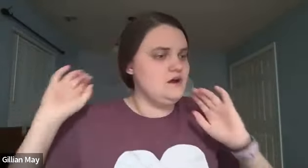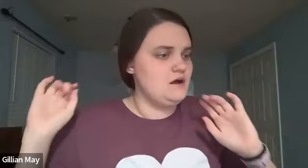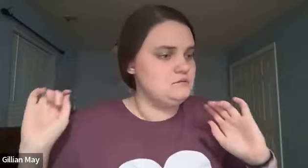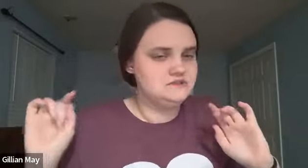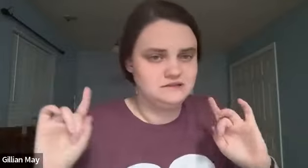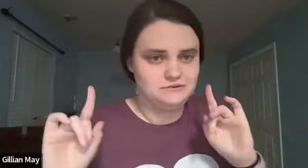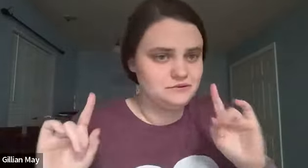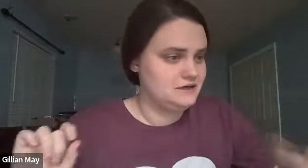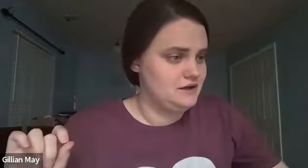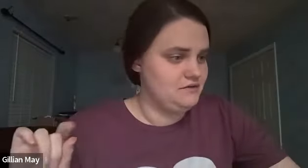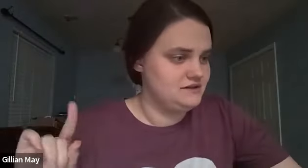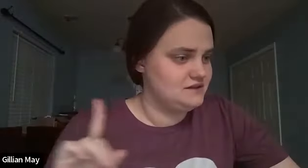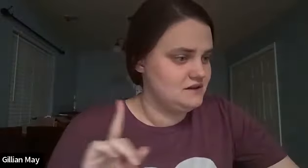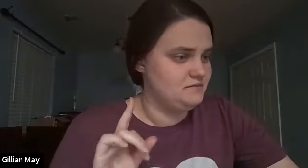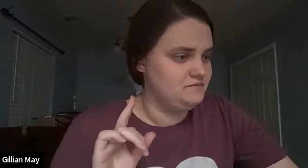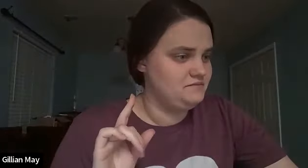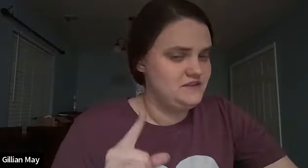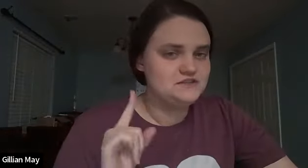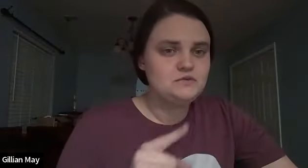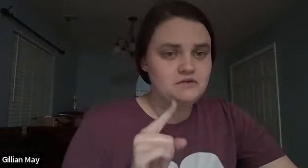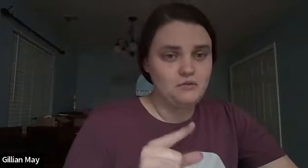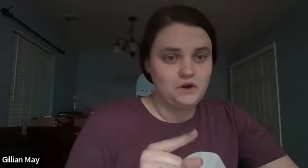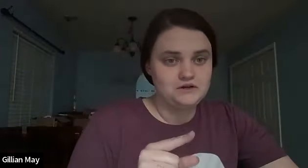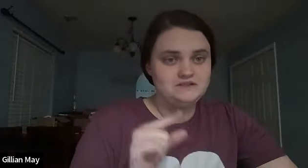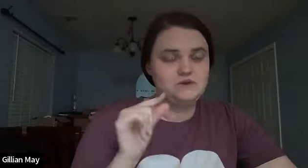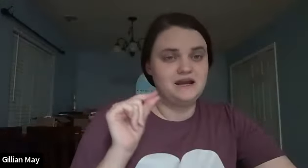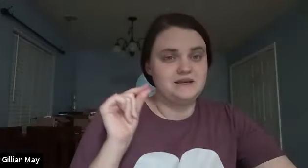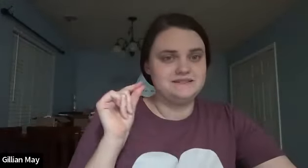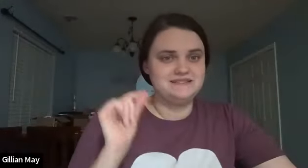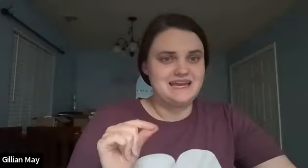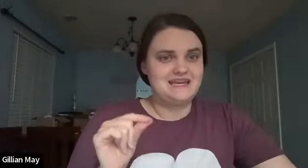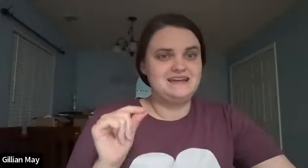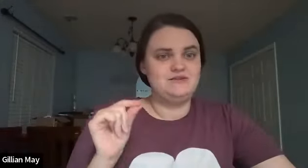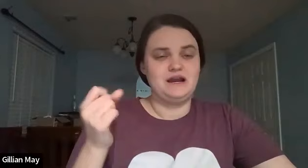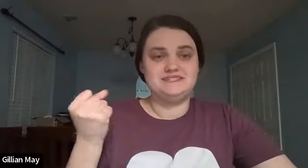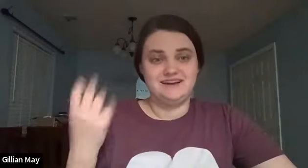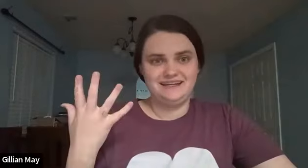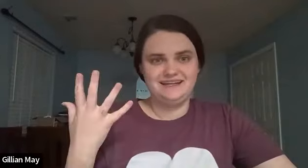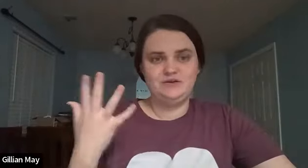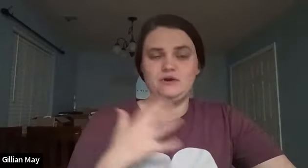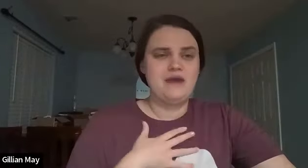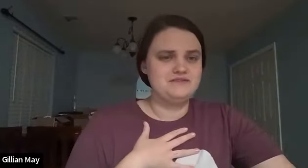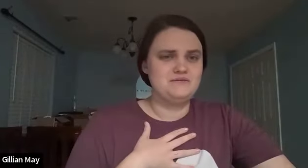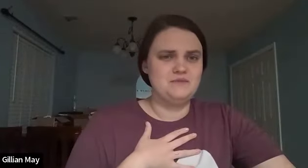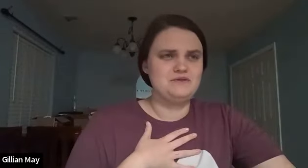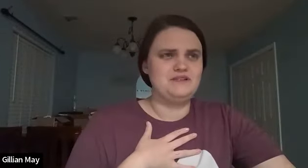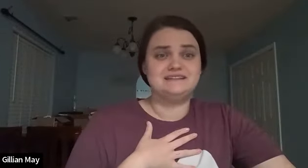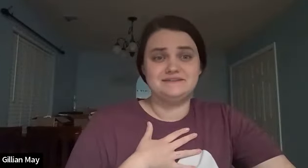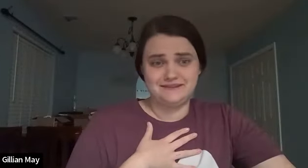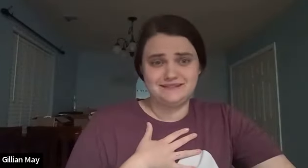I will say real quick on this, these are where the words, when I'm signing or I'm having a moment where, like, because I've done this at